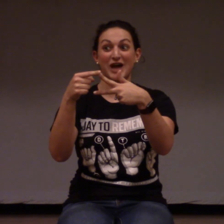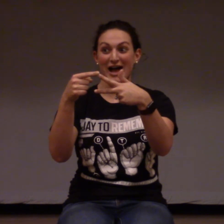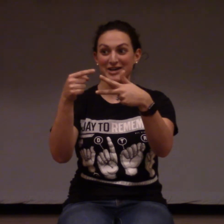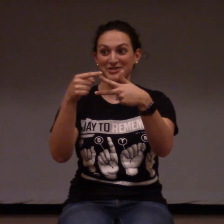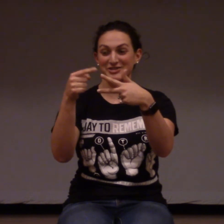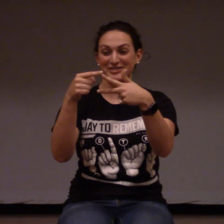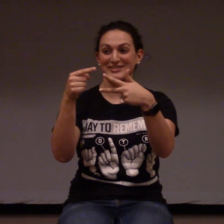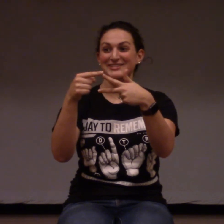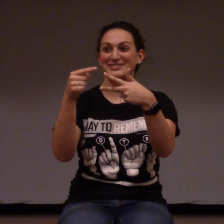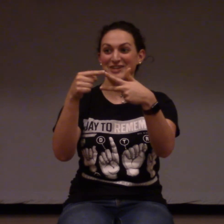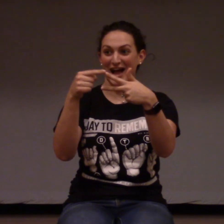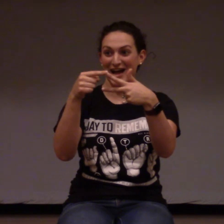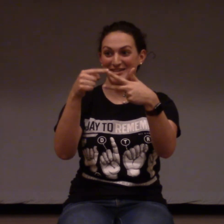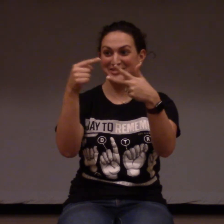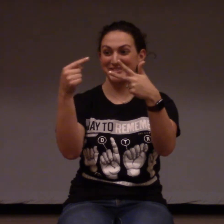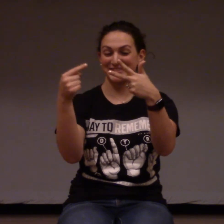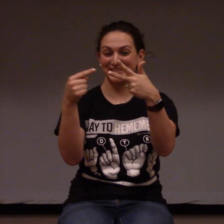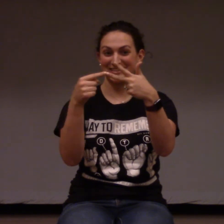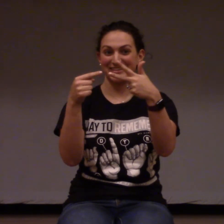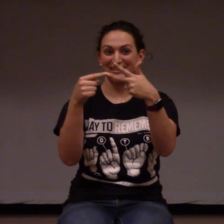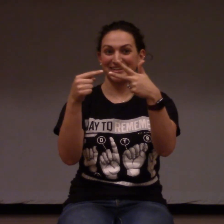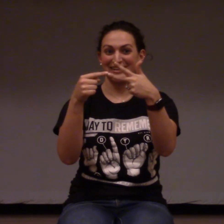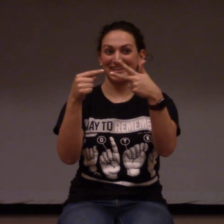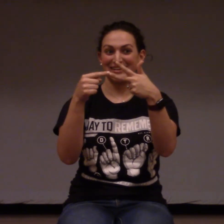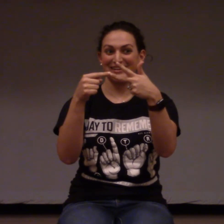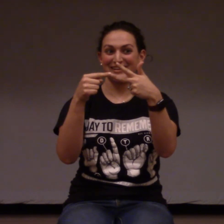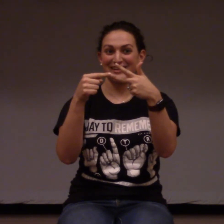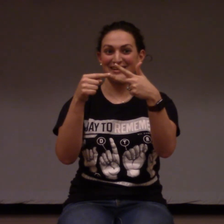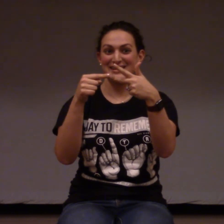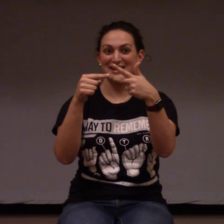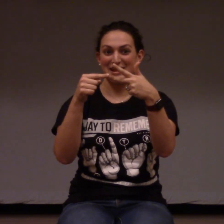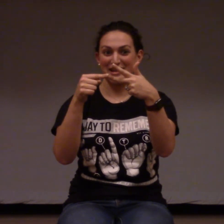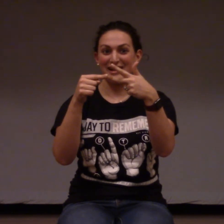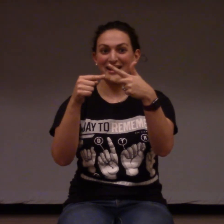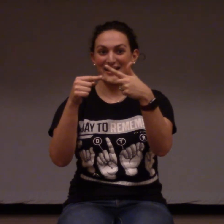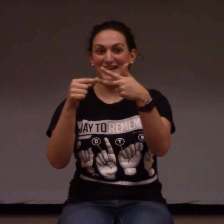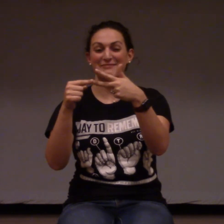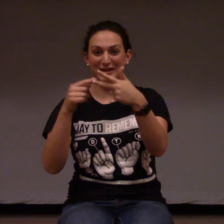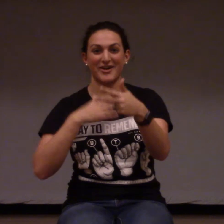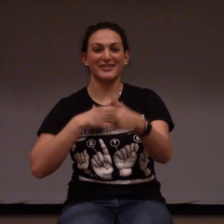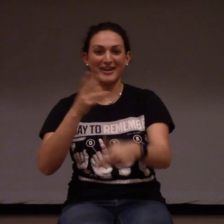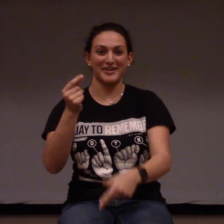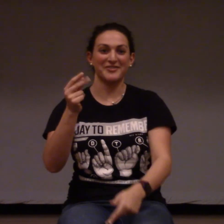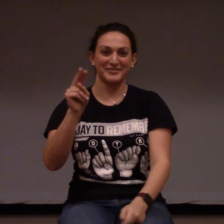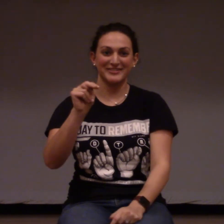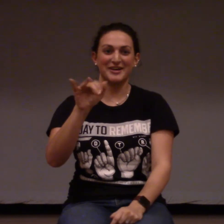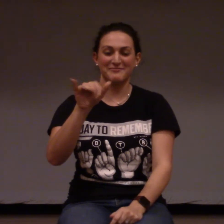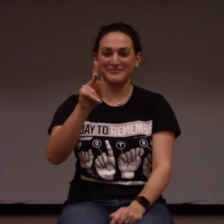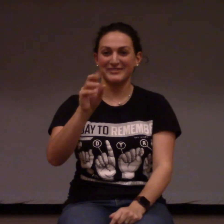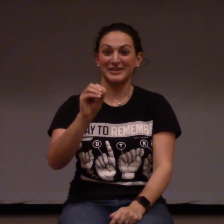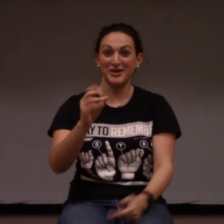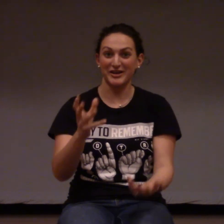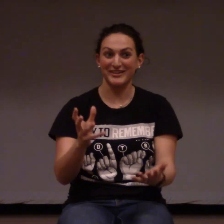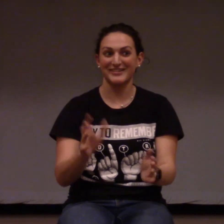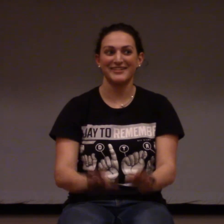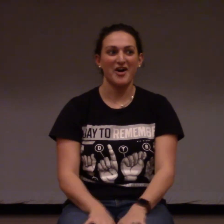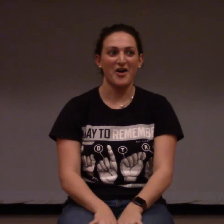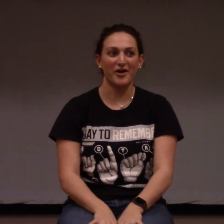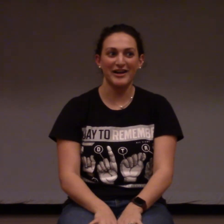Josh. Josh Josh. and Nico. Nico. And my dog, Nico. Yep. Good. All right. Do